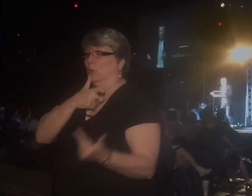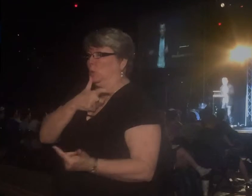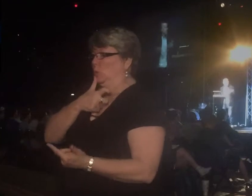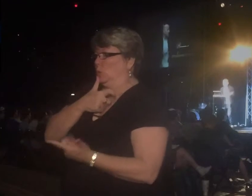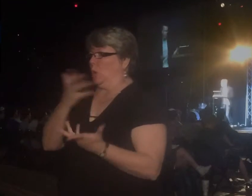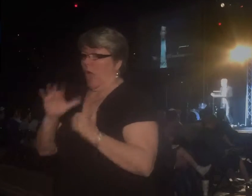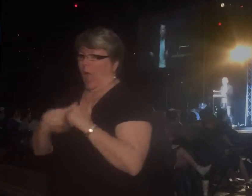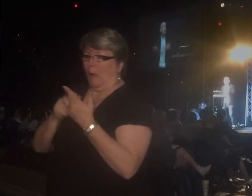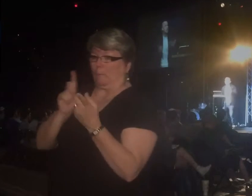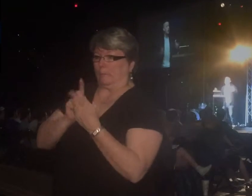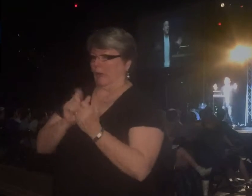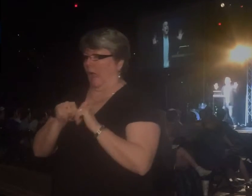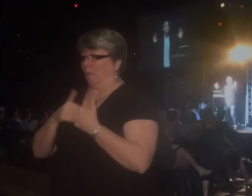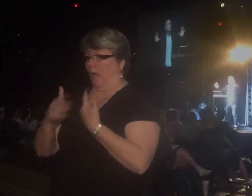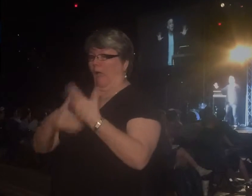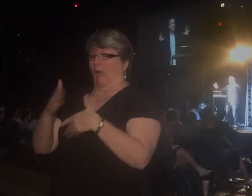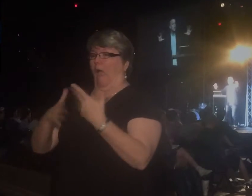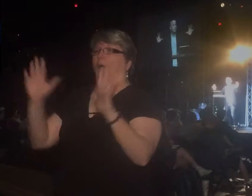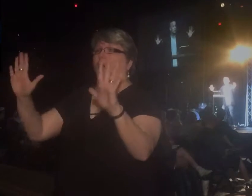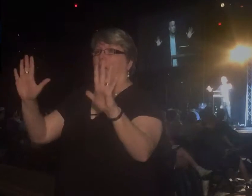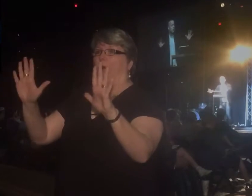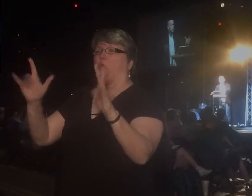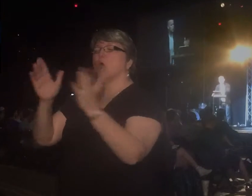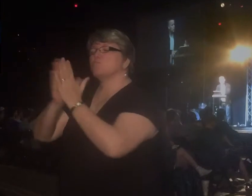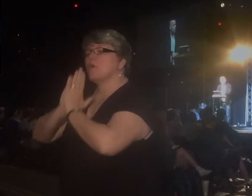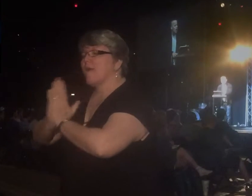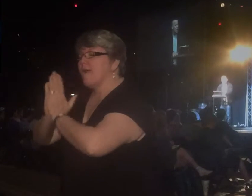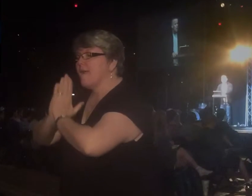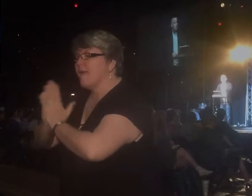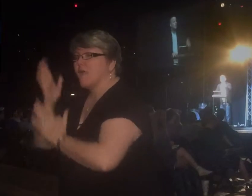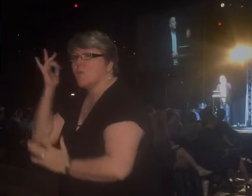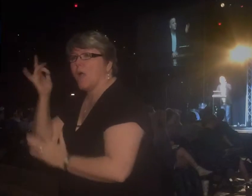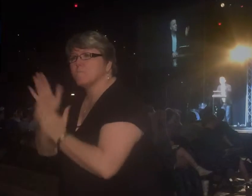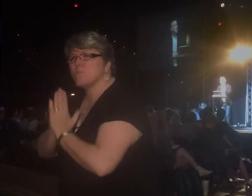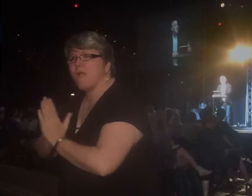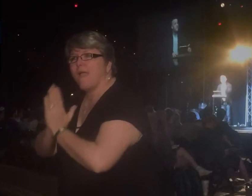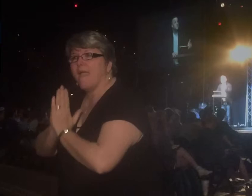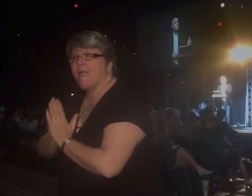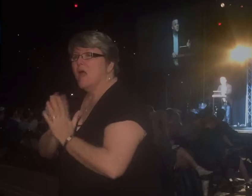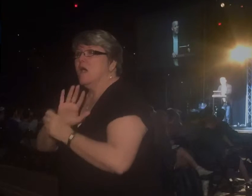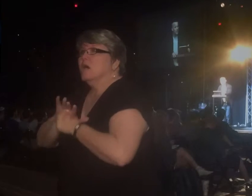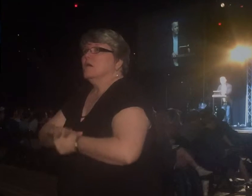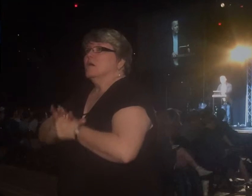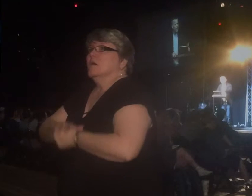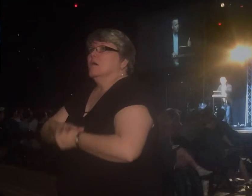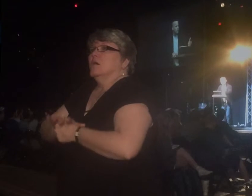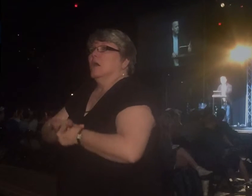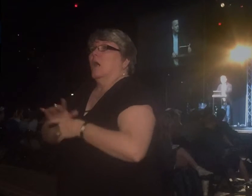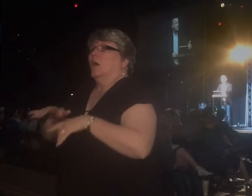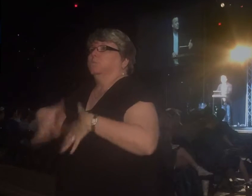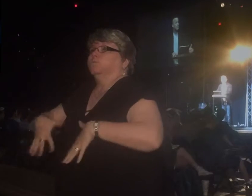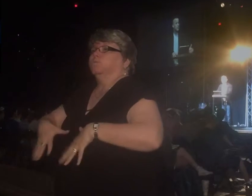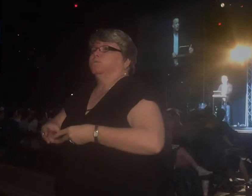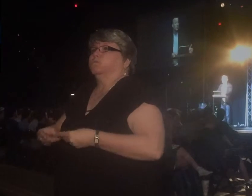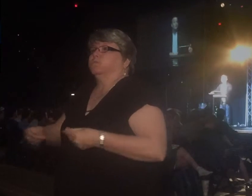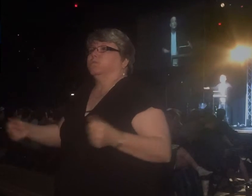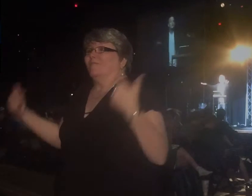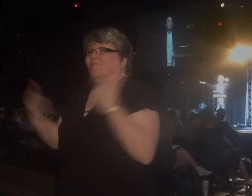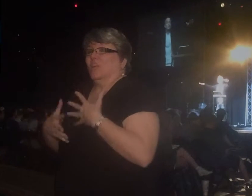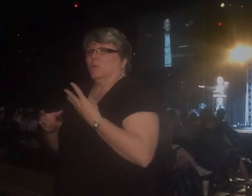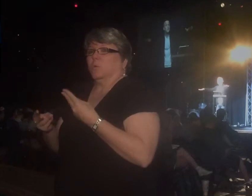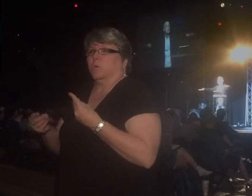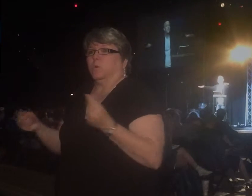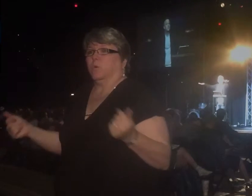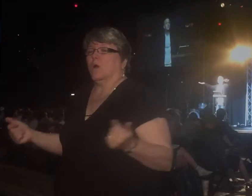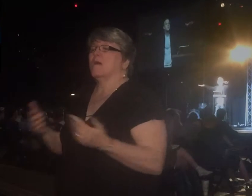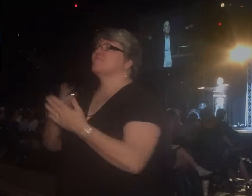to end up with, how am I going to meet him, where's it all going to go, I want you to enter in prayerfully. Why? Because it releases anxiety and releases fear. When